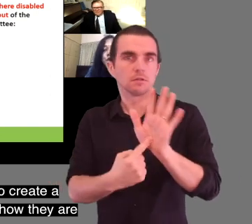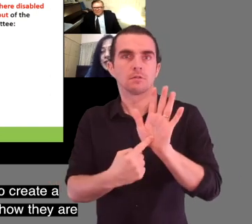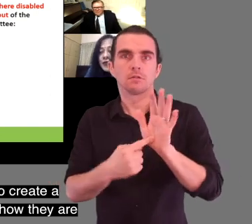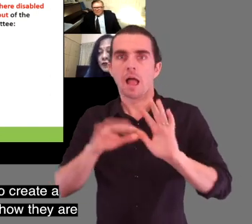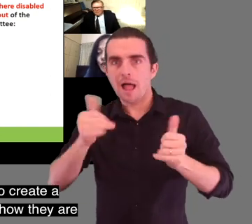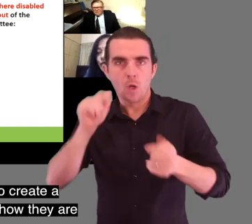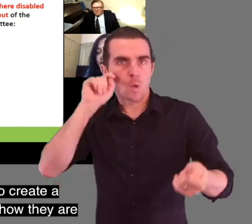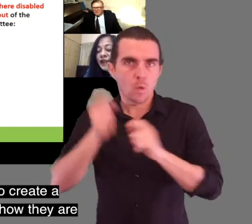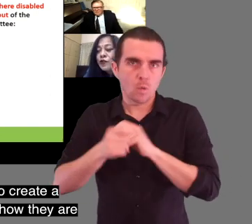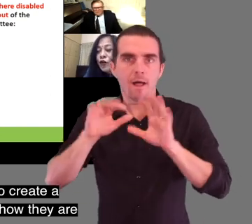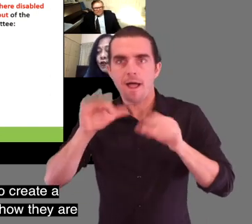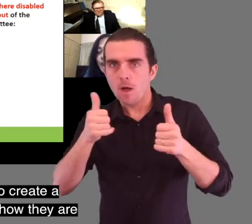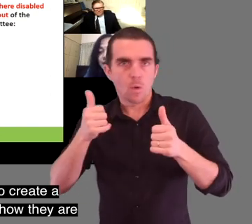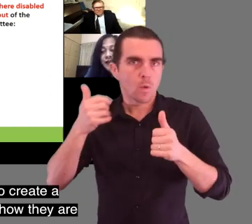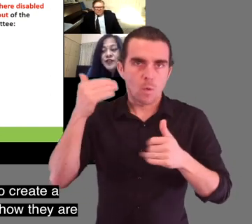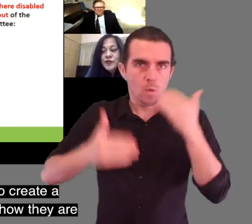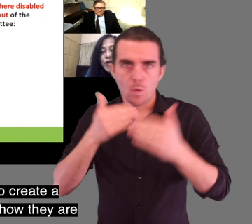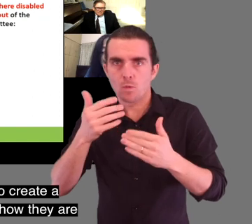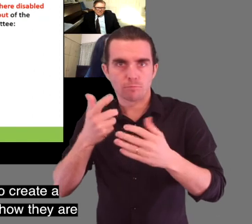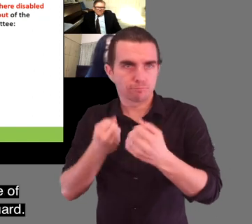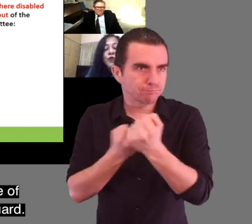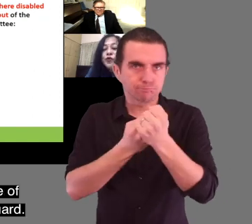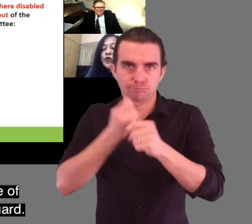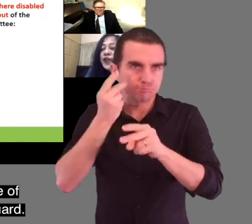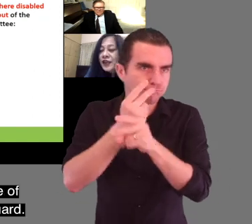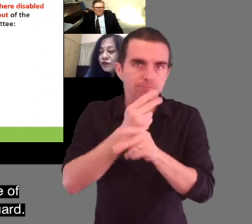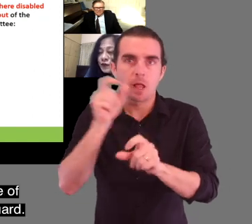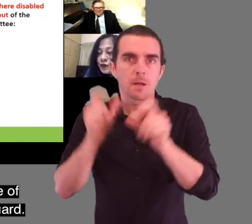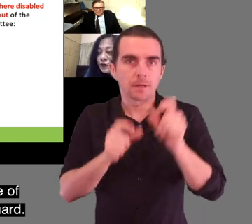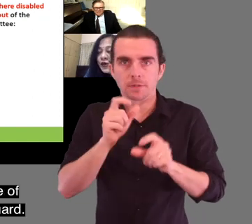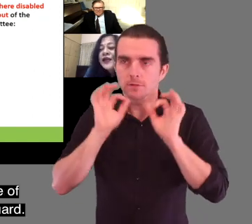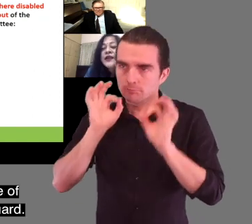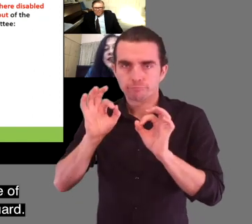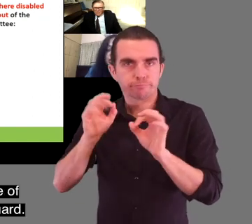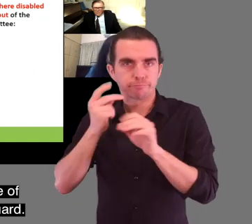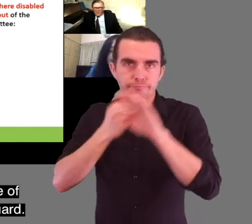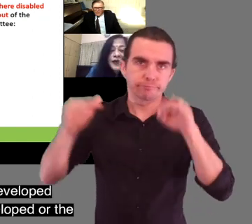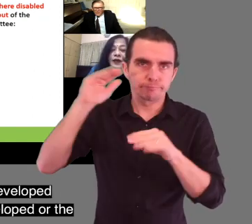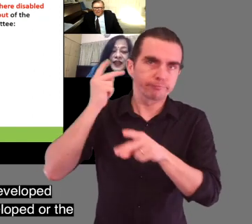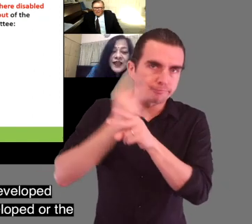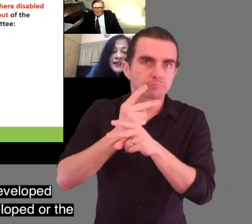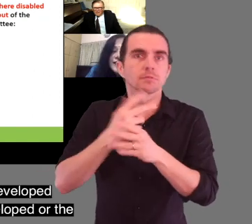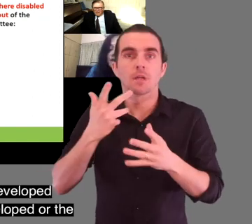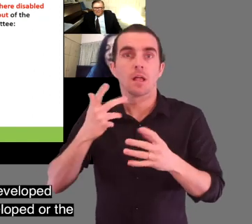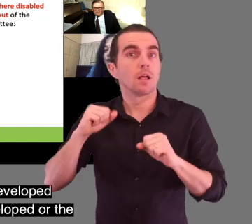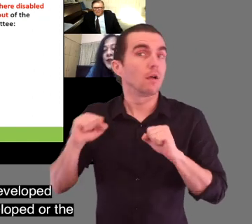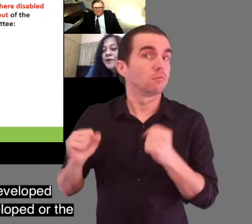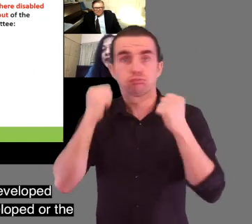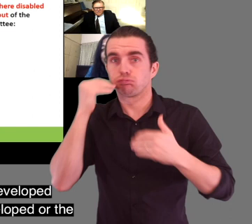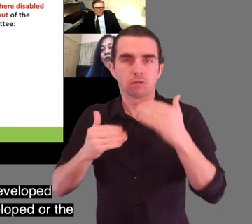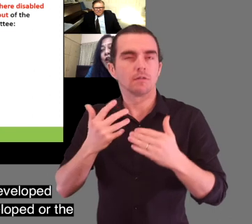to create a document, their response, how they are going to take care of the people, safeguard. But in this